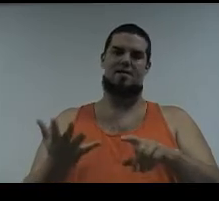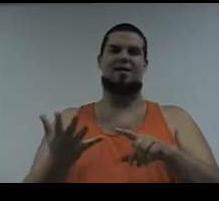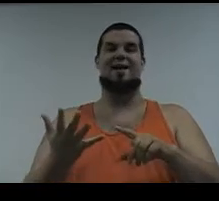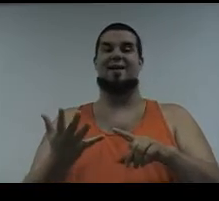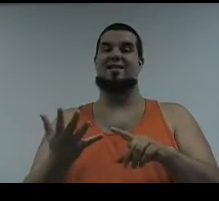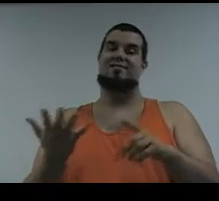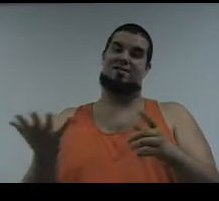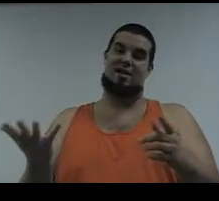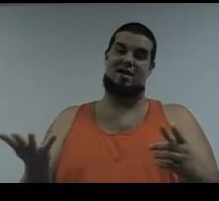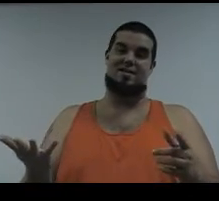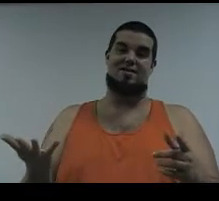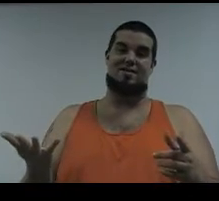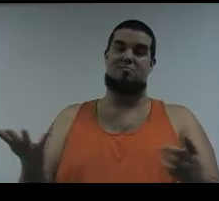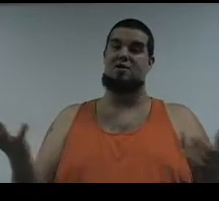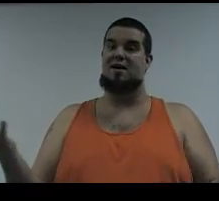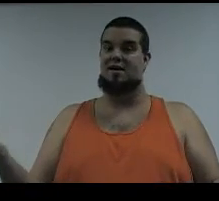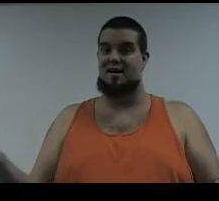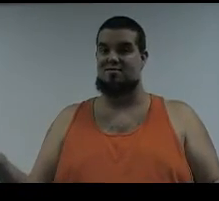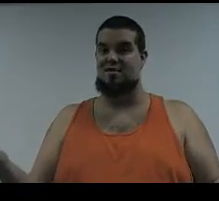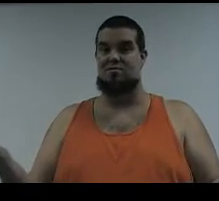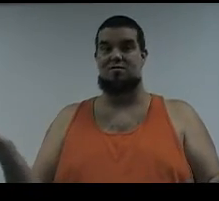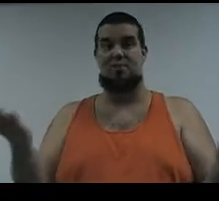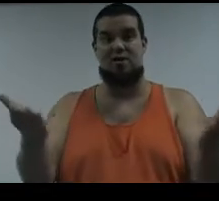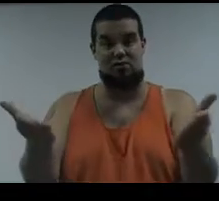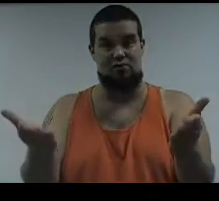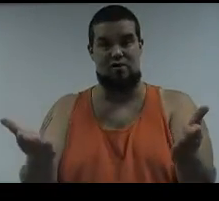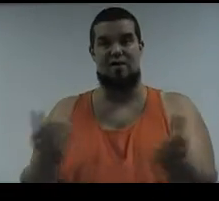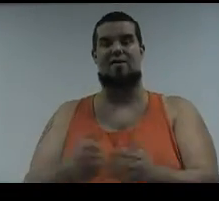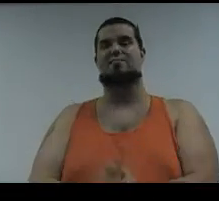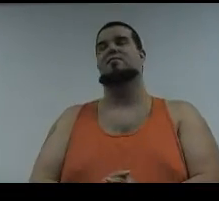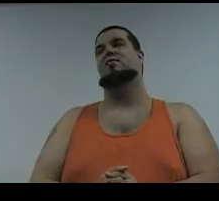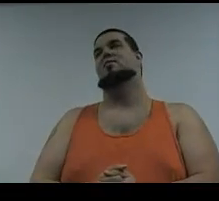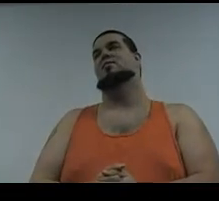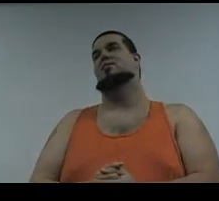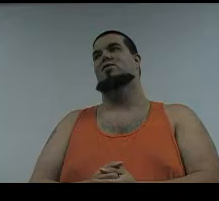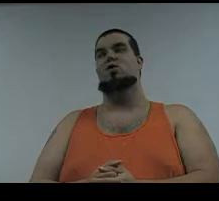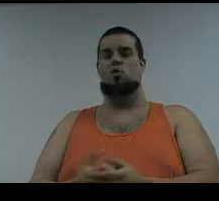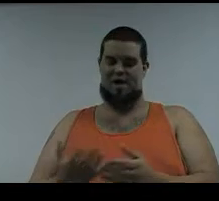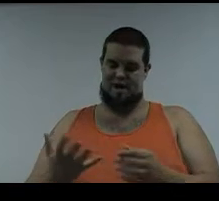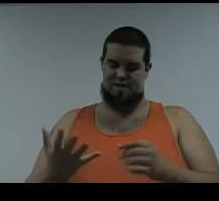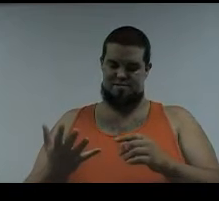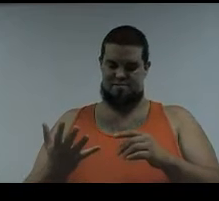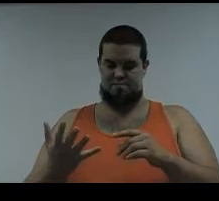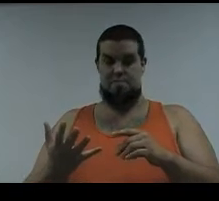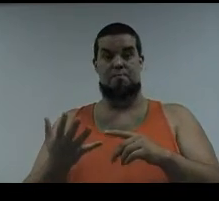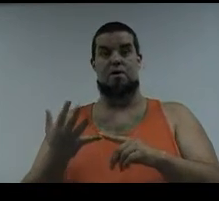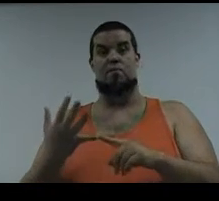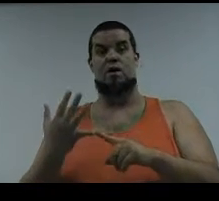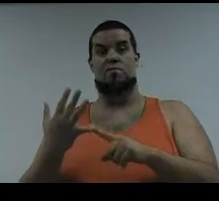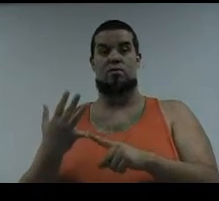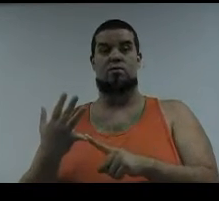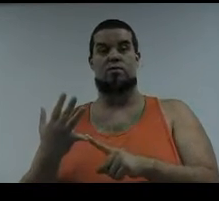And it's, as I said, we got to have something special for y'all. We got barbed wire boards.